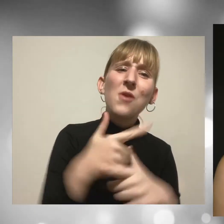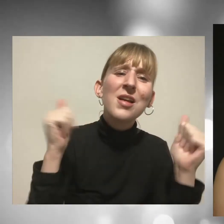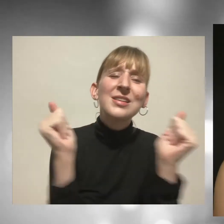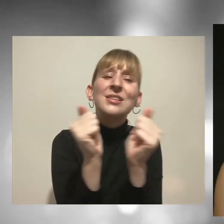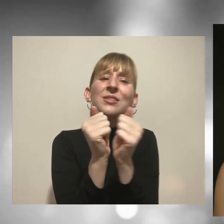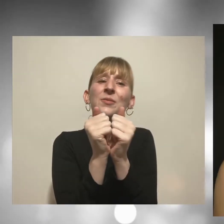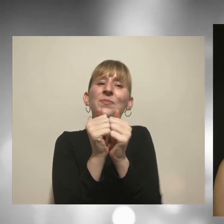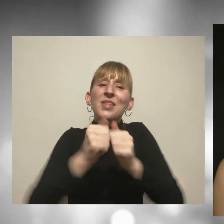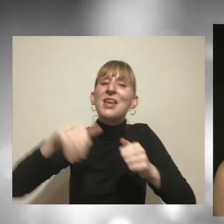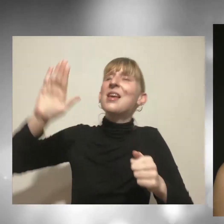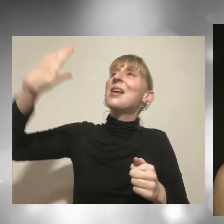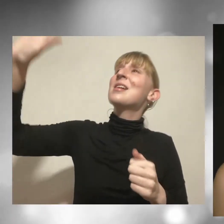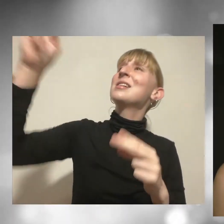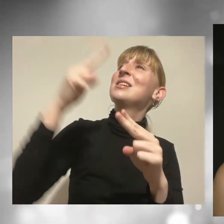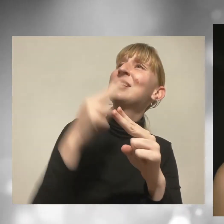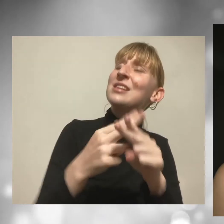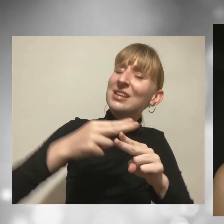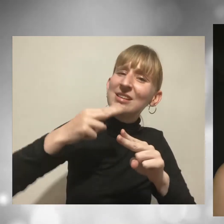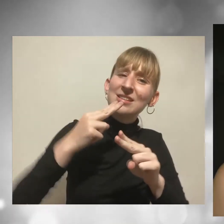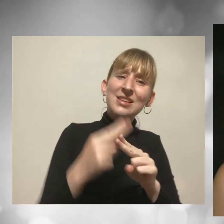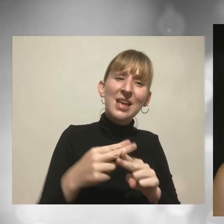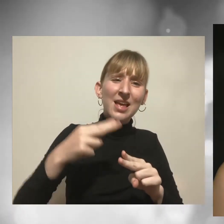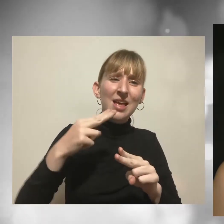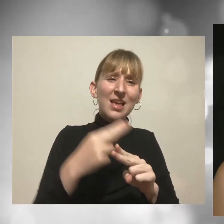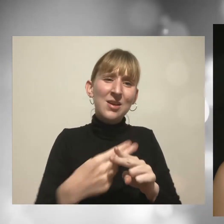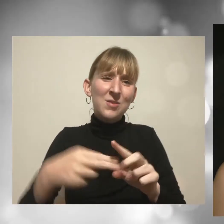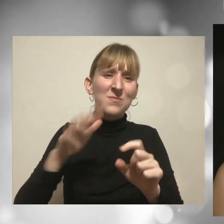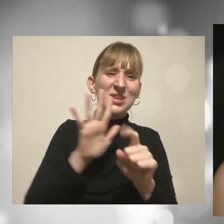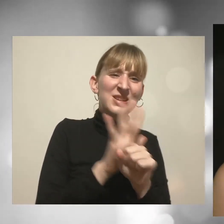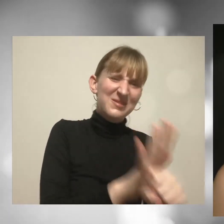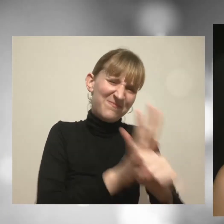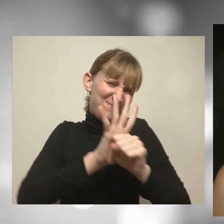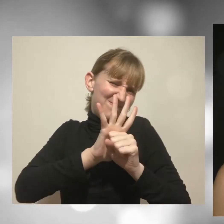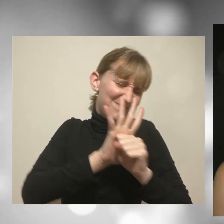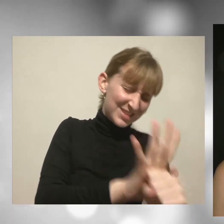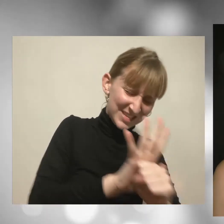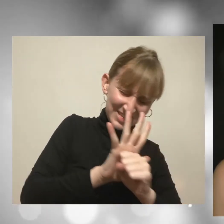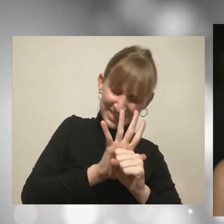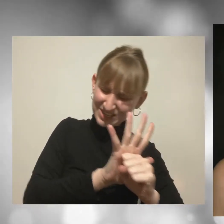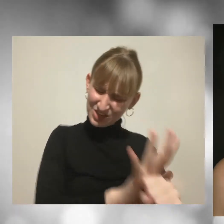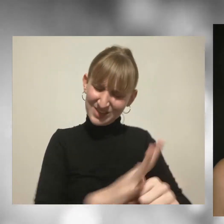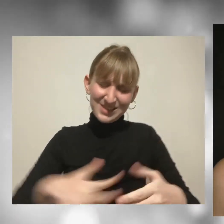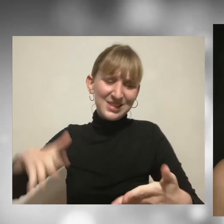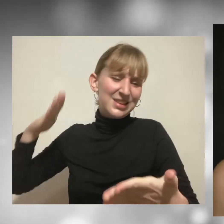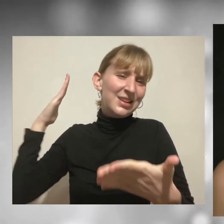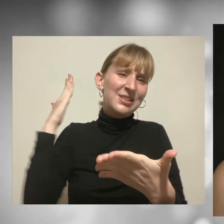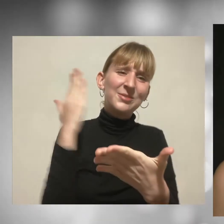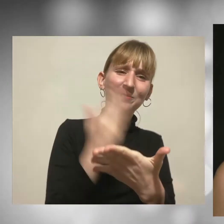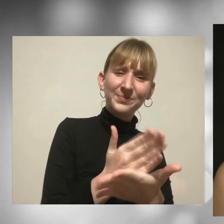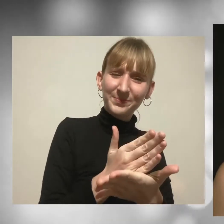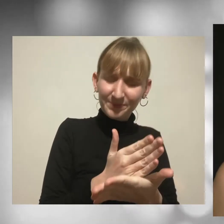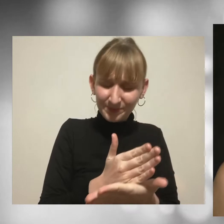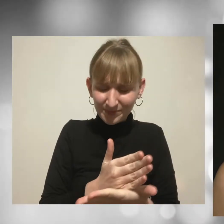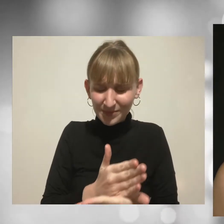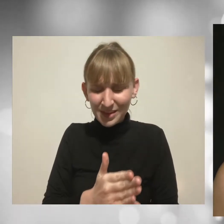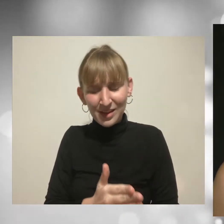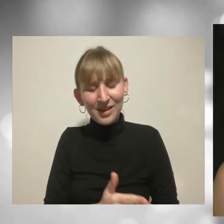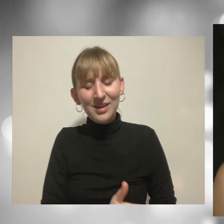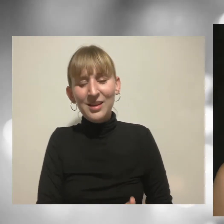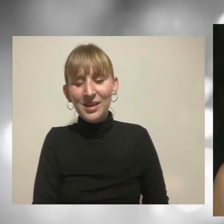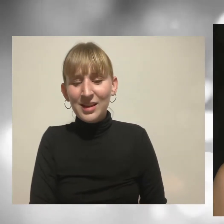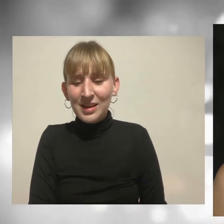And in His name, all oppression shall cease.